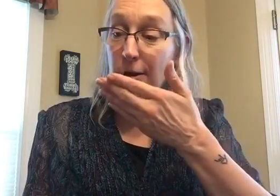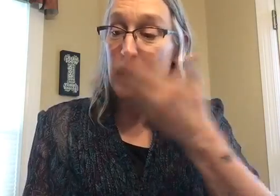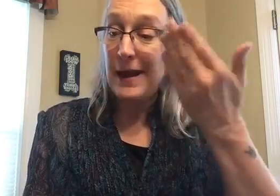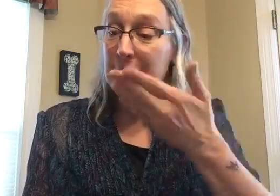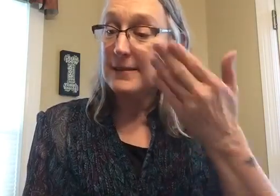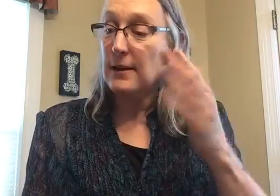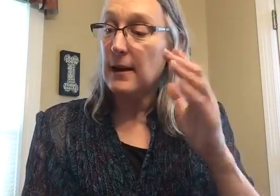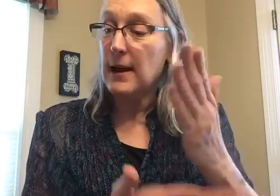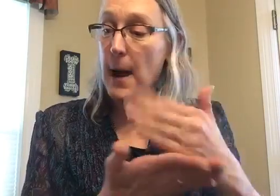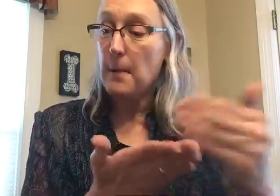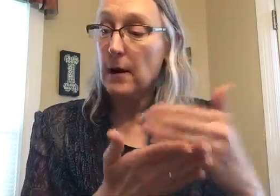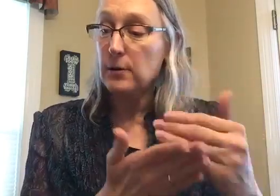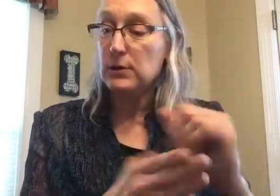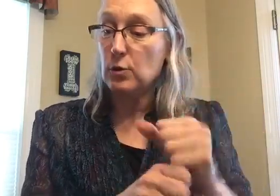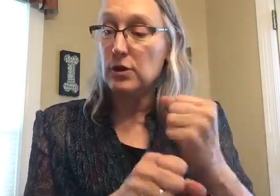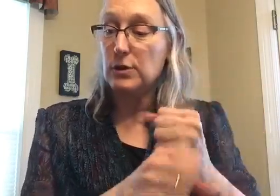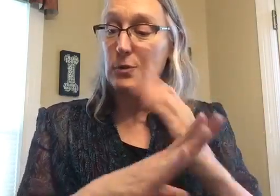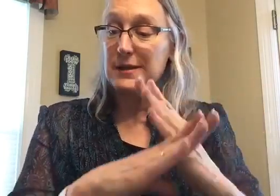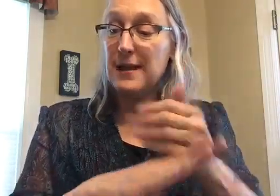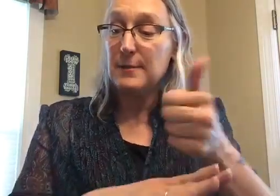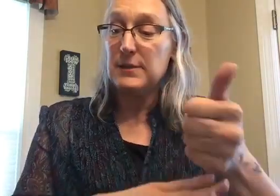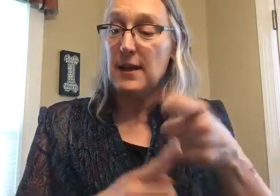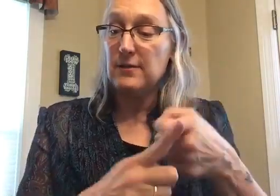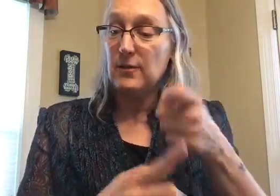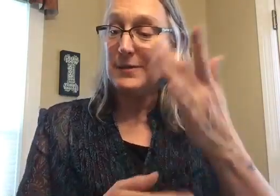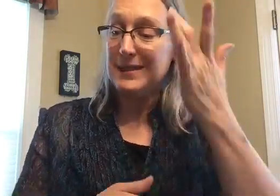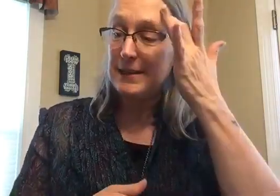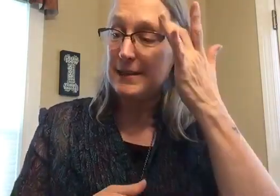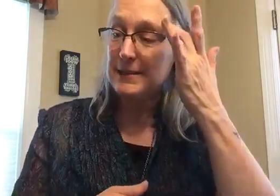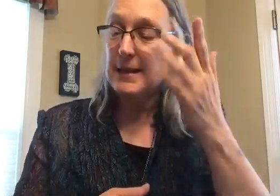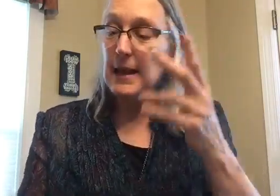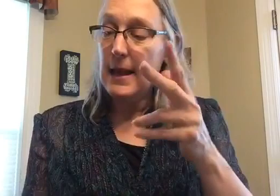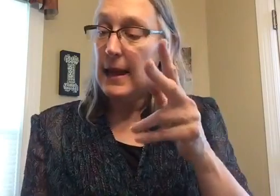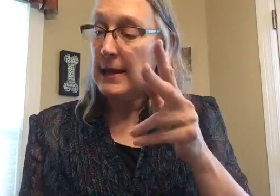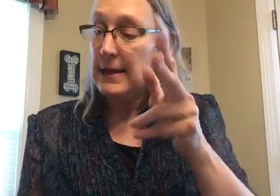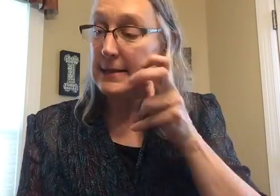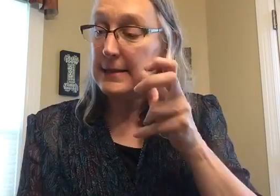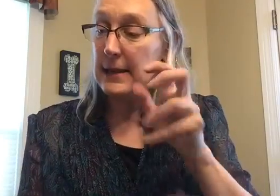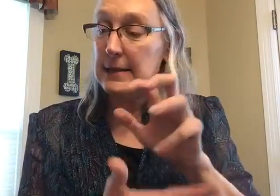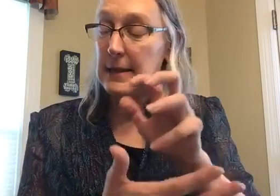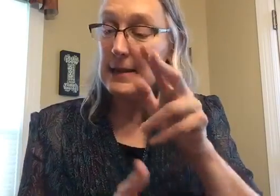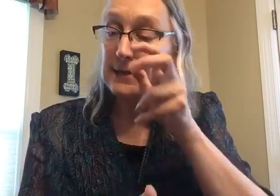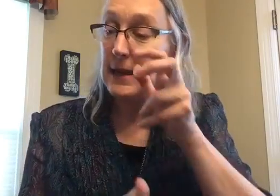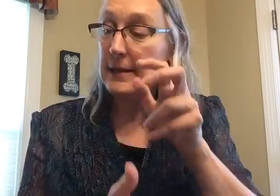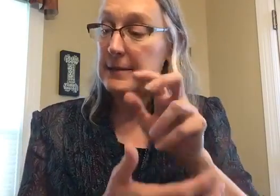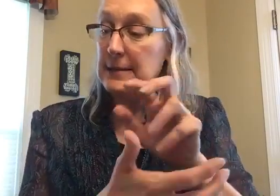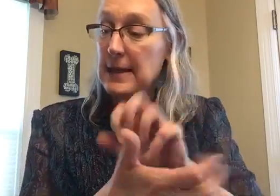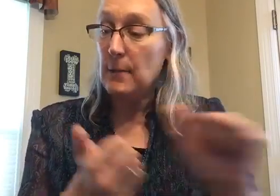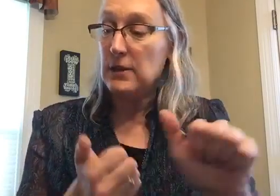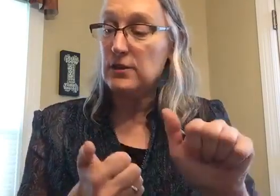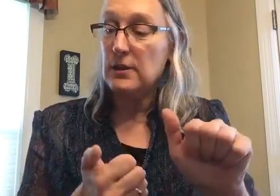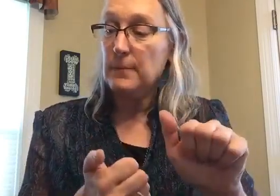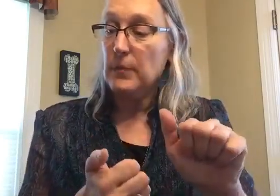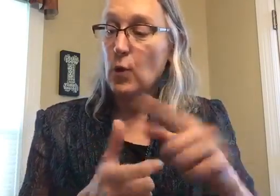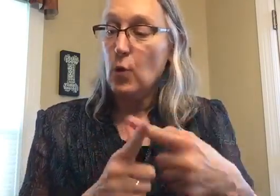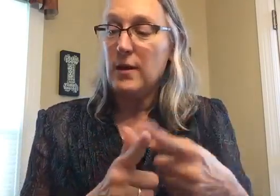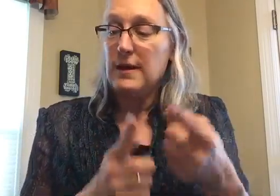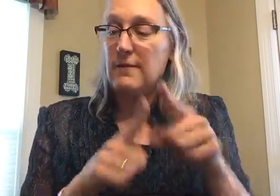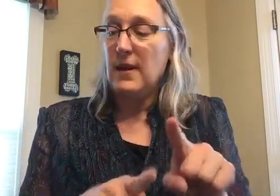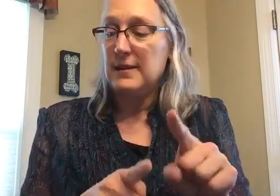aromatic compounds in order to protect themselves from sickness and insect damage, or in the event of